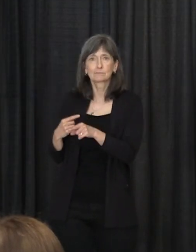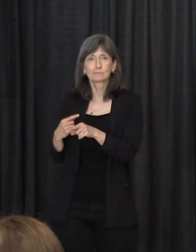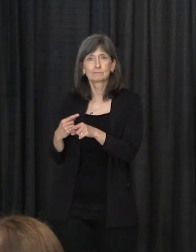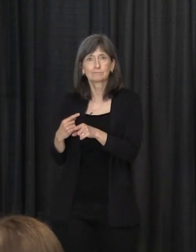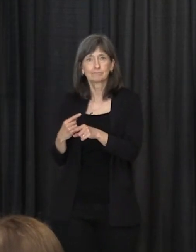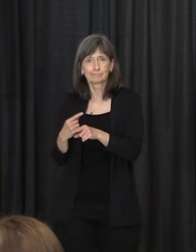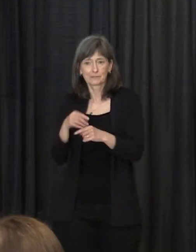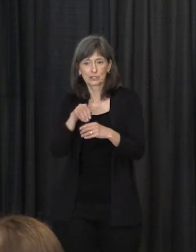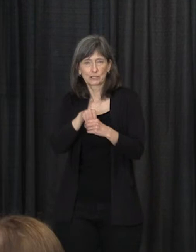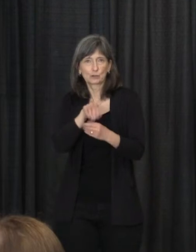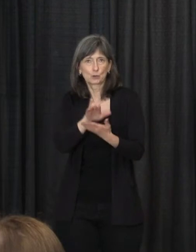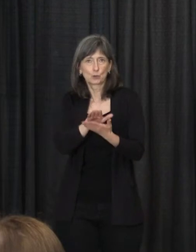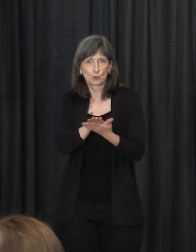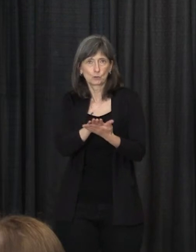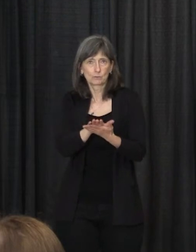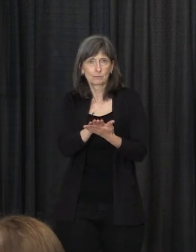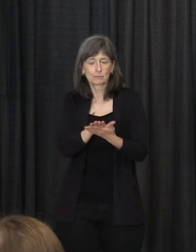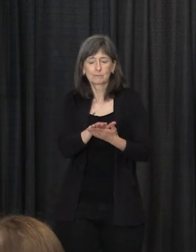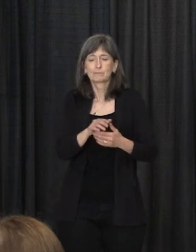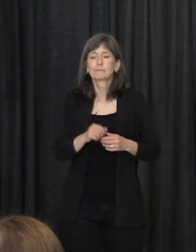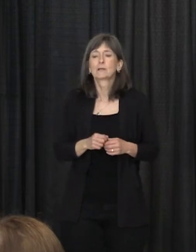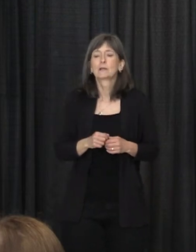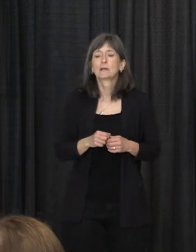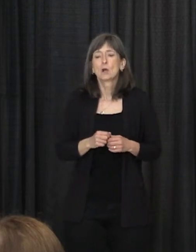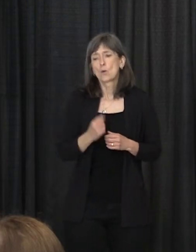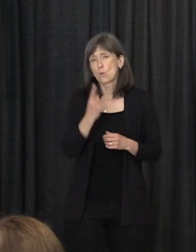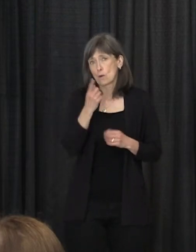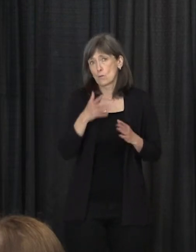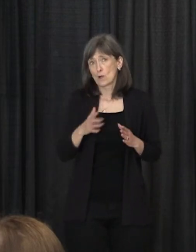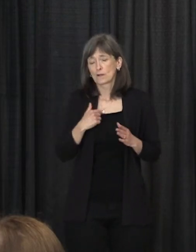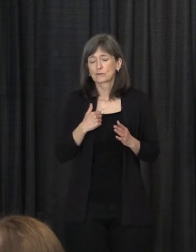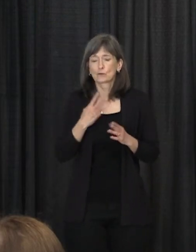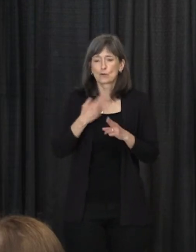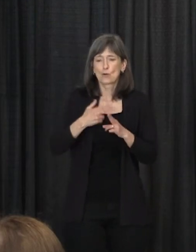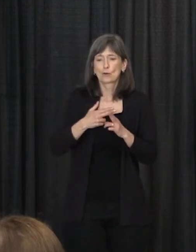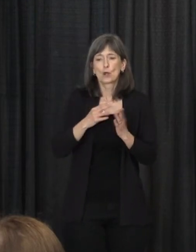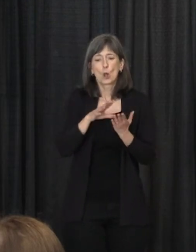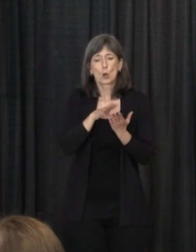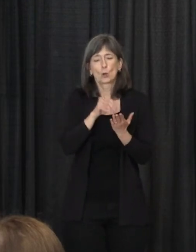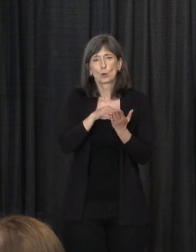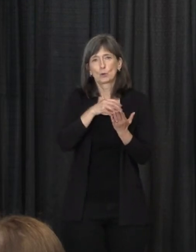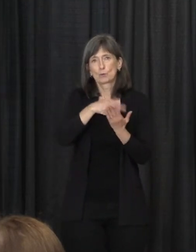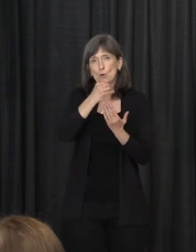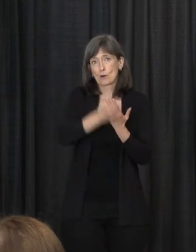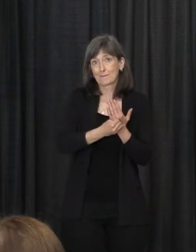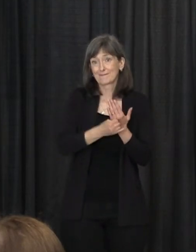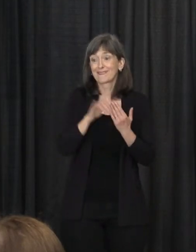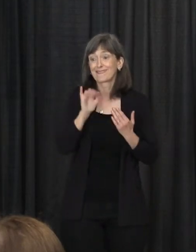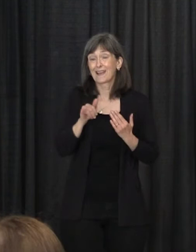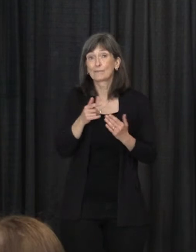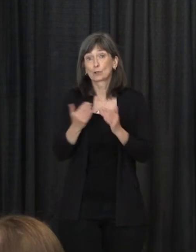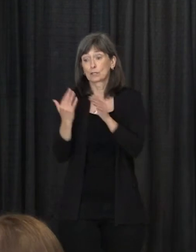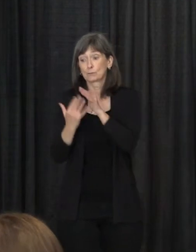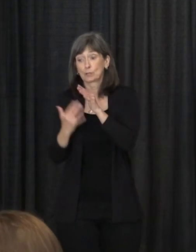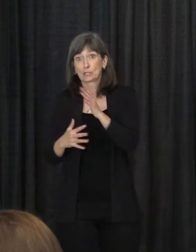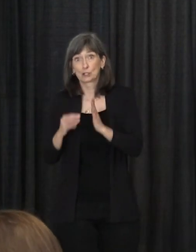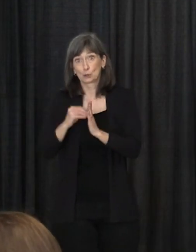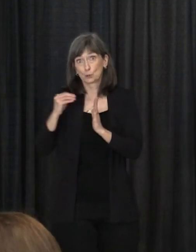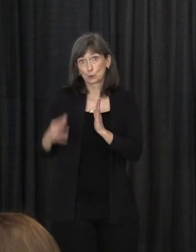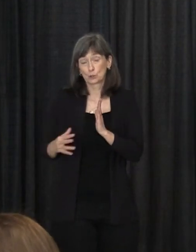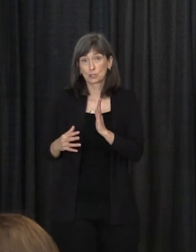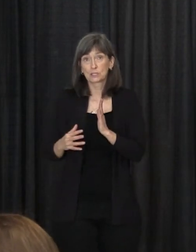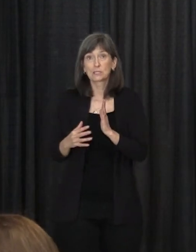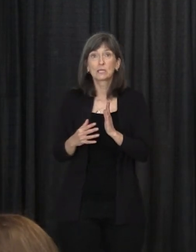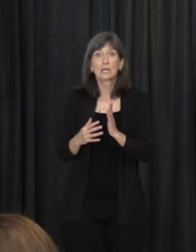also revised the LEARN program, a literacy and numeracy program for newcomer students